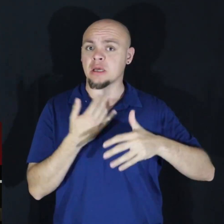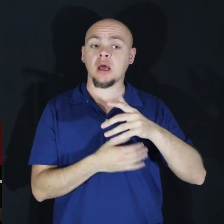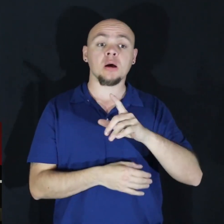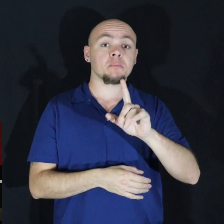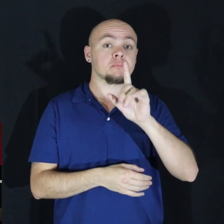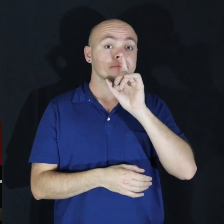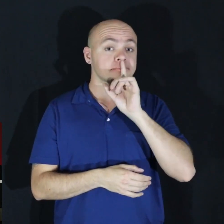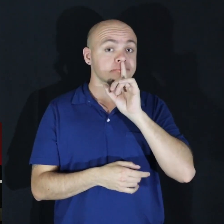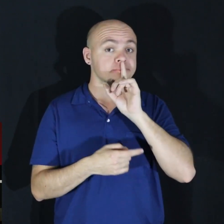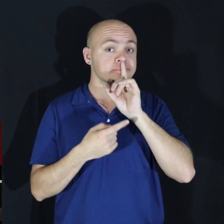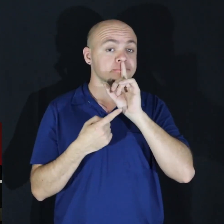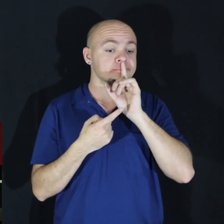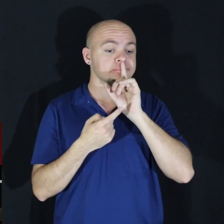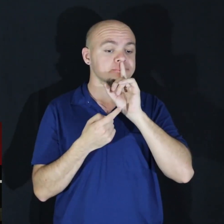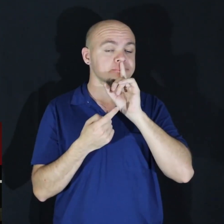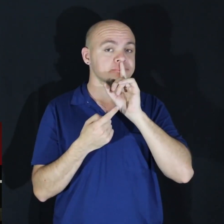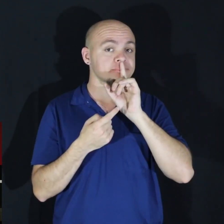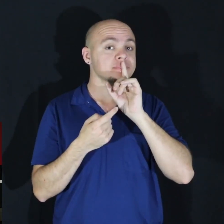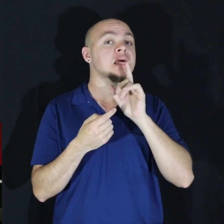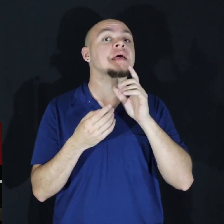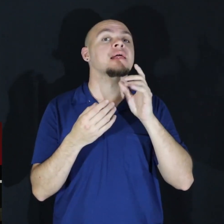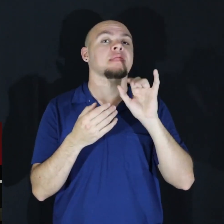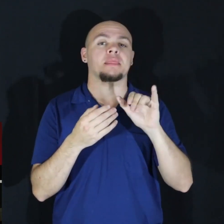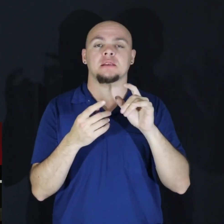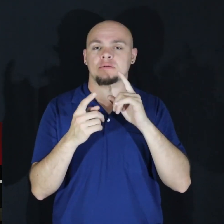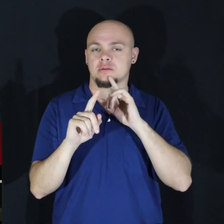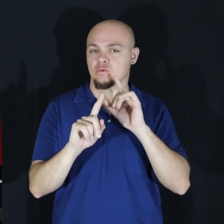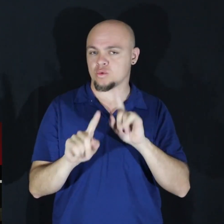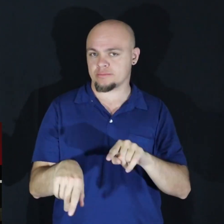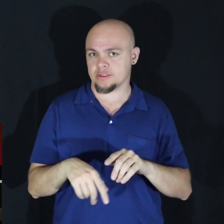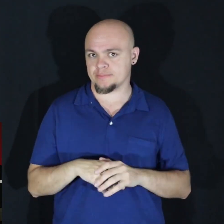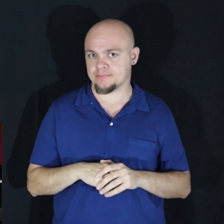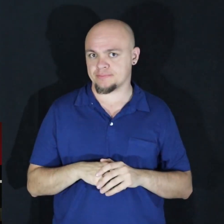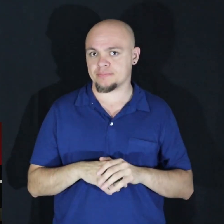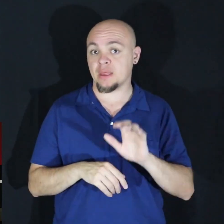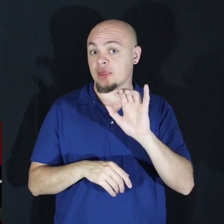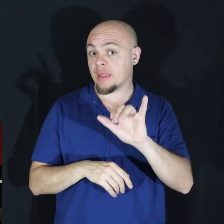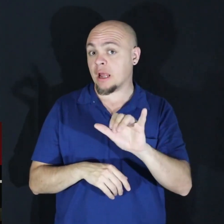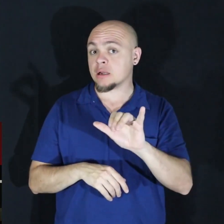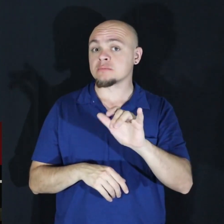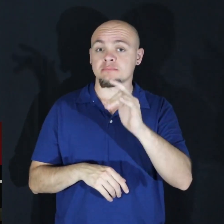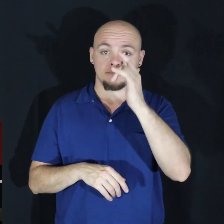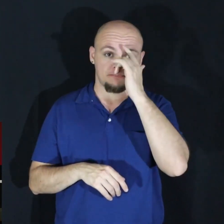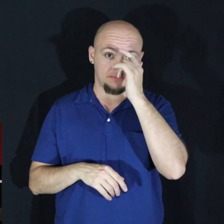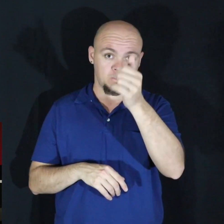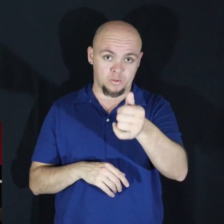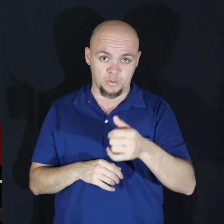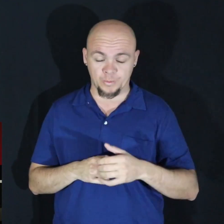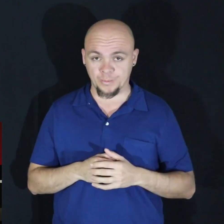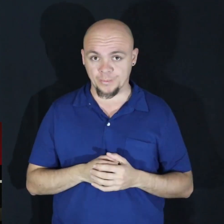privacy is the antidote. And I leave that antidote with you.